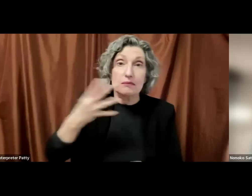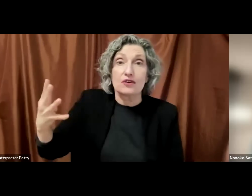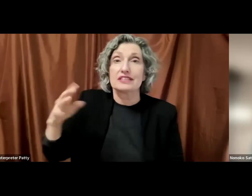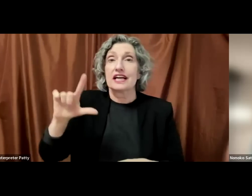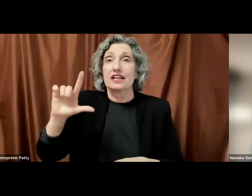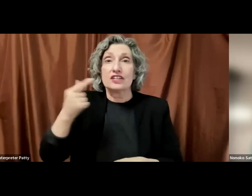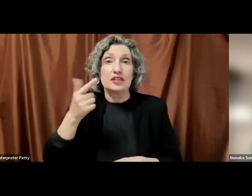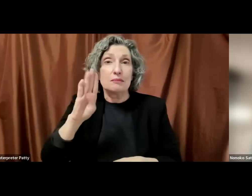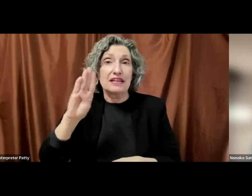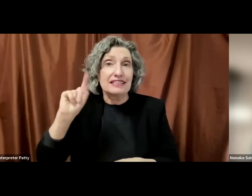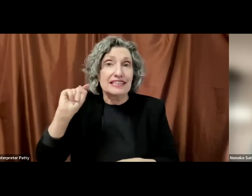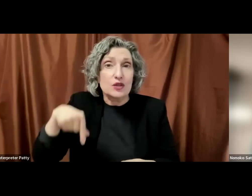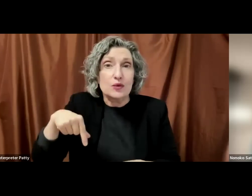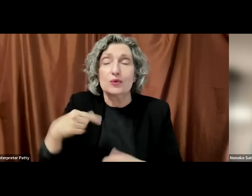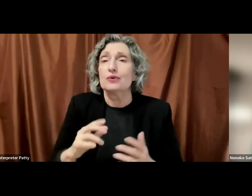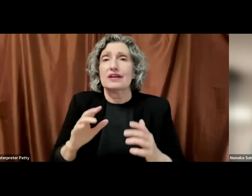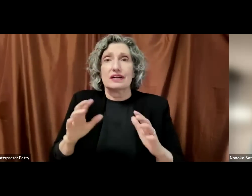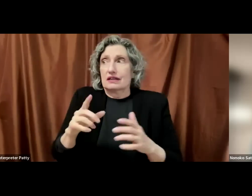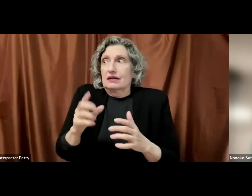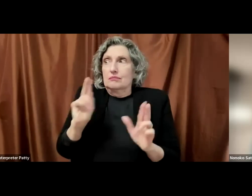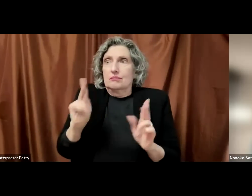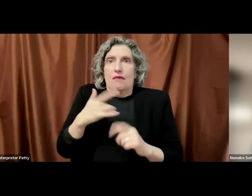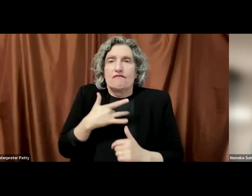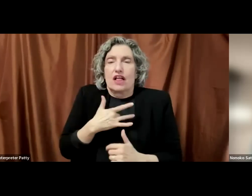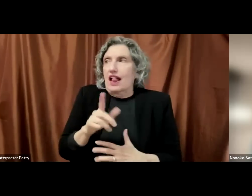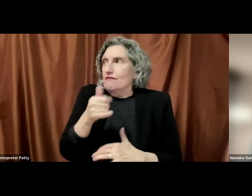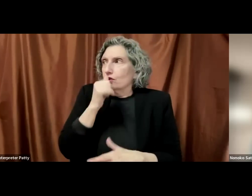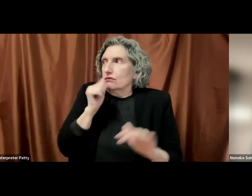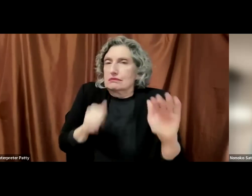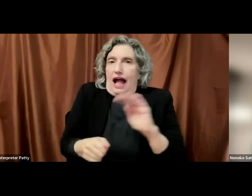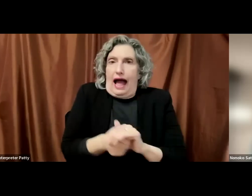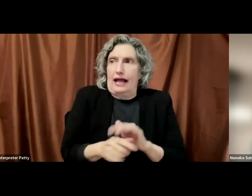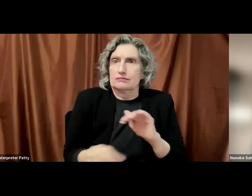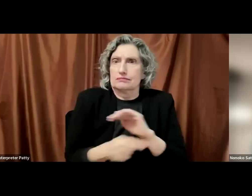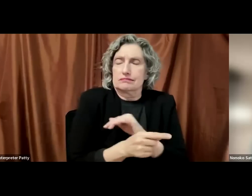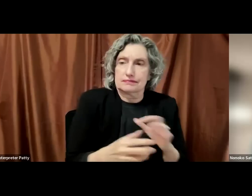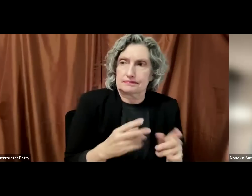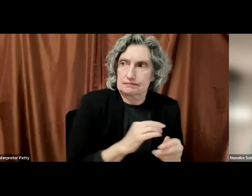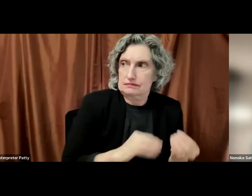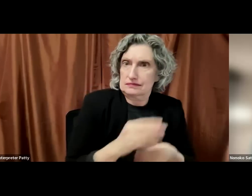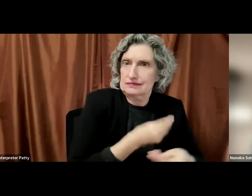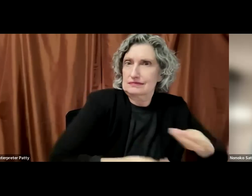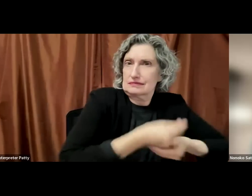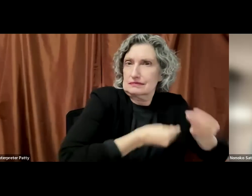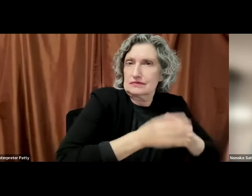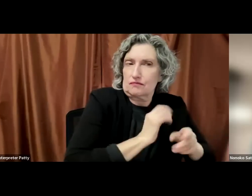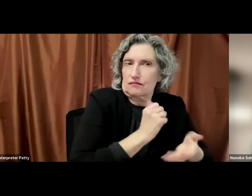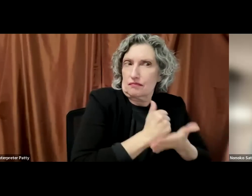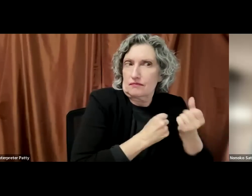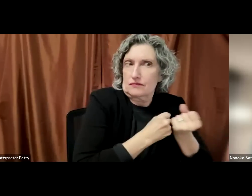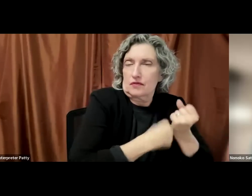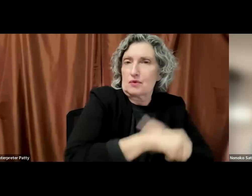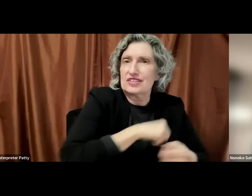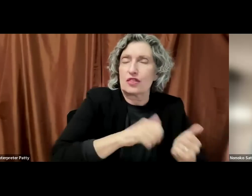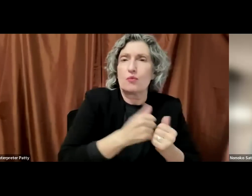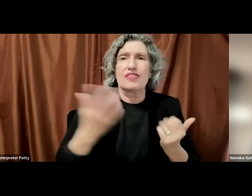share resources under the radar for fear of backlash and lost funding. And as part of risk management,